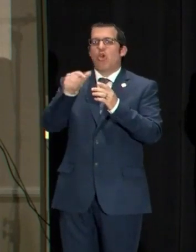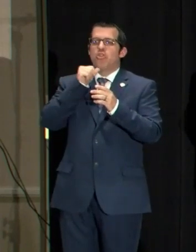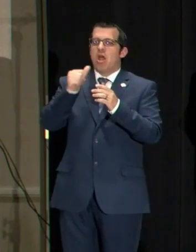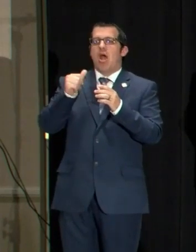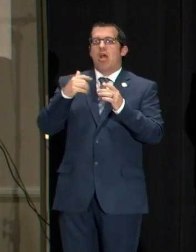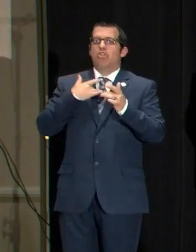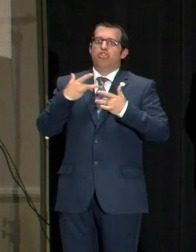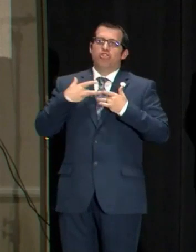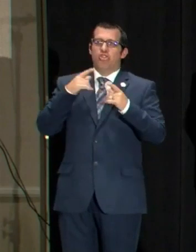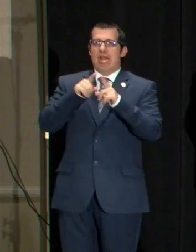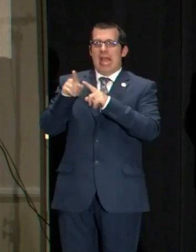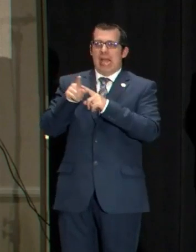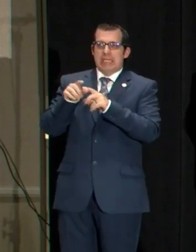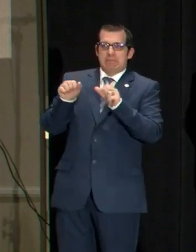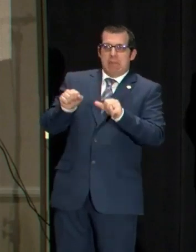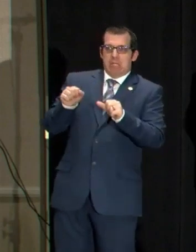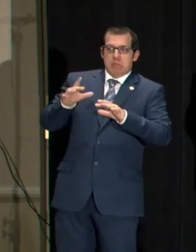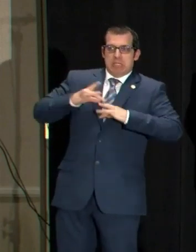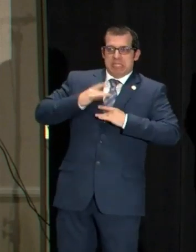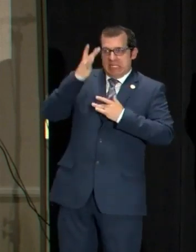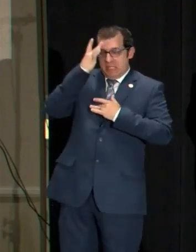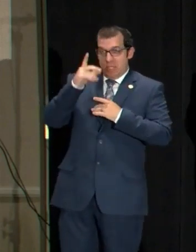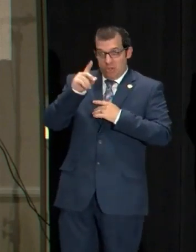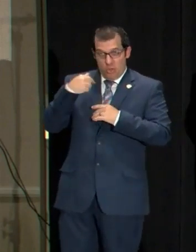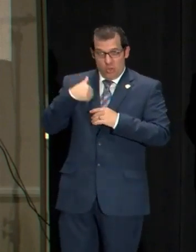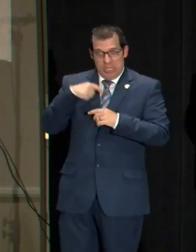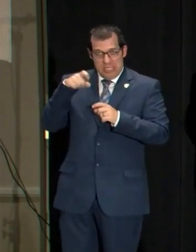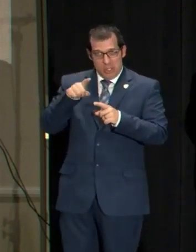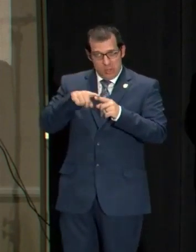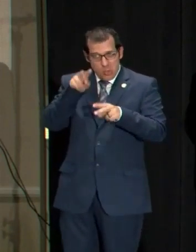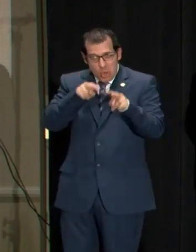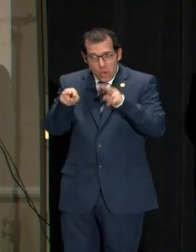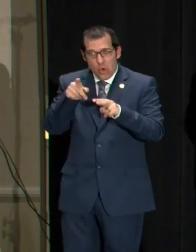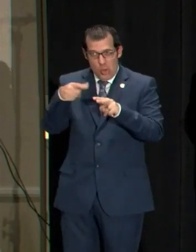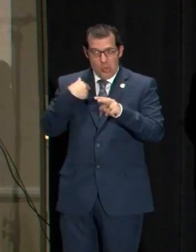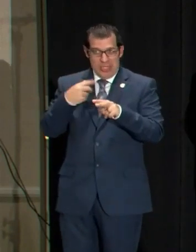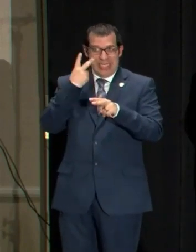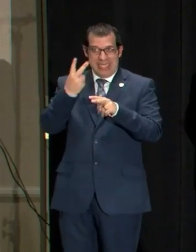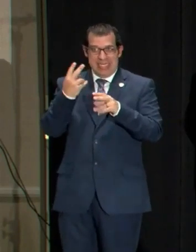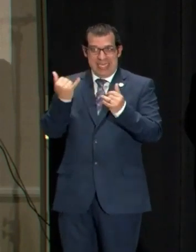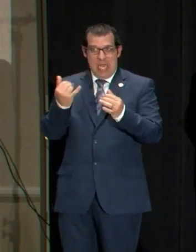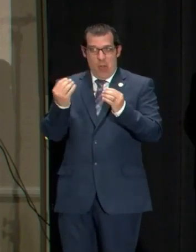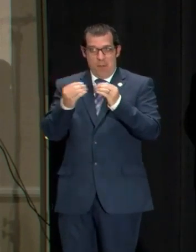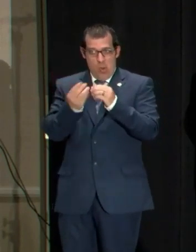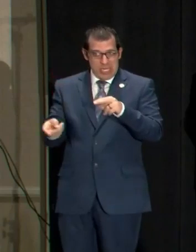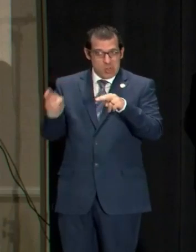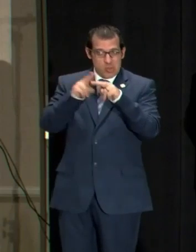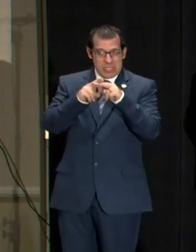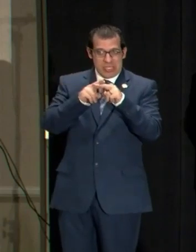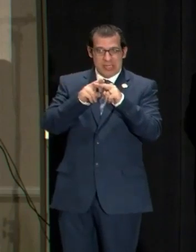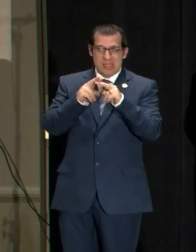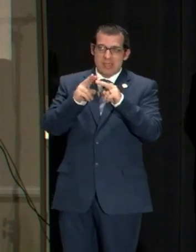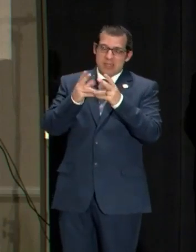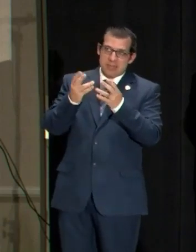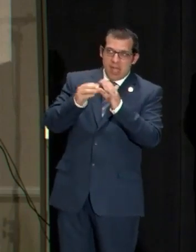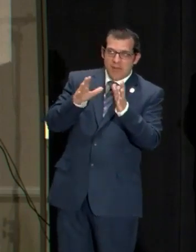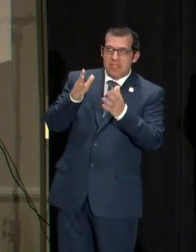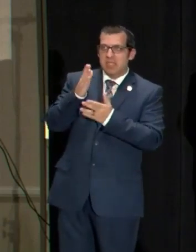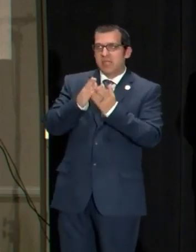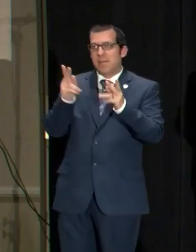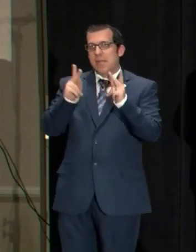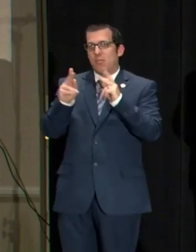Do you think we have to start looking at that now, possibly because we're seeing such a higher case? I mean, I know obviously you have certain people